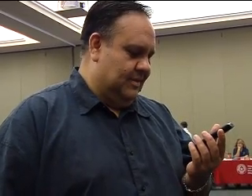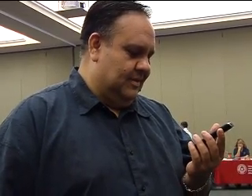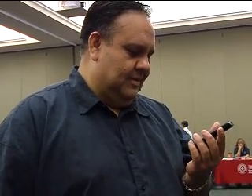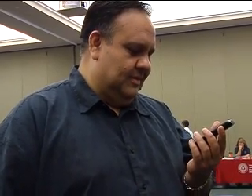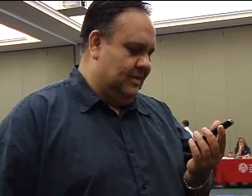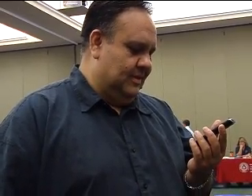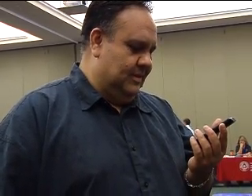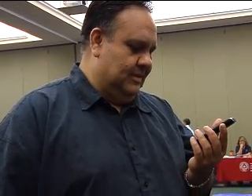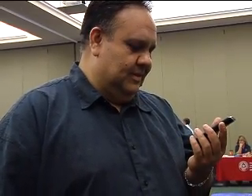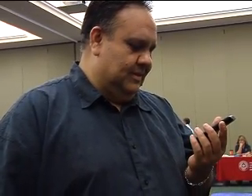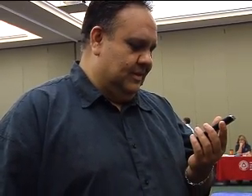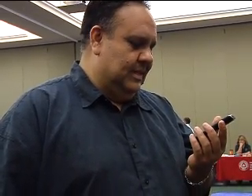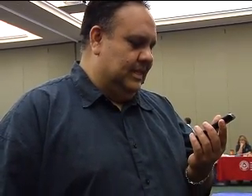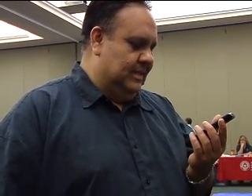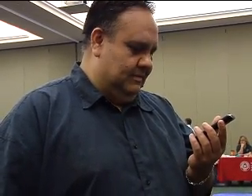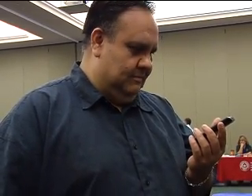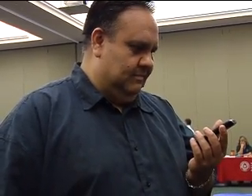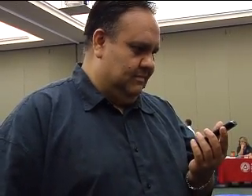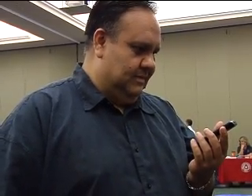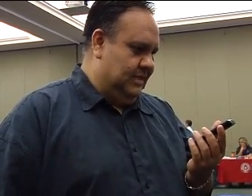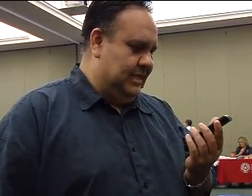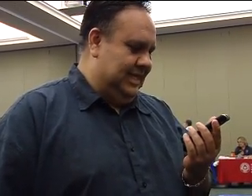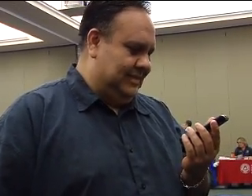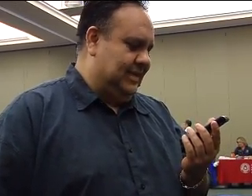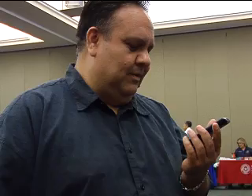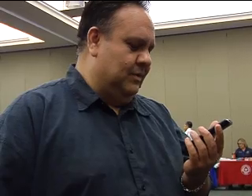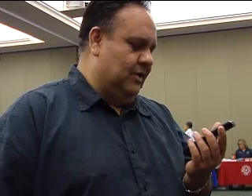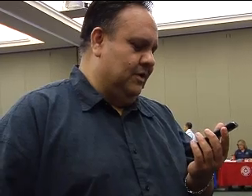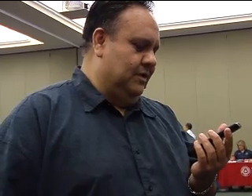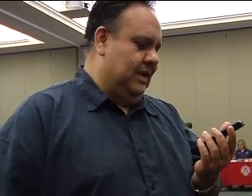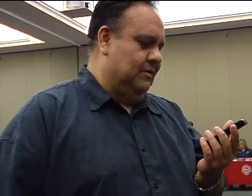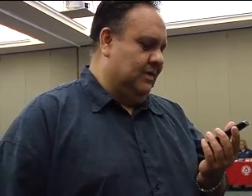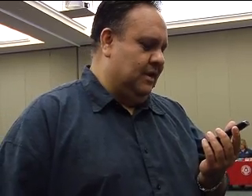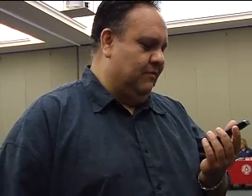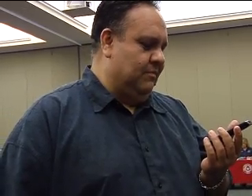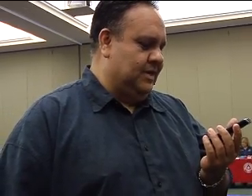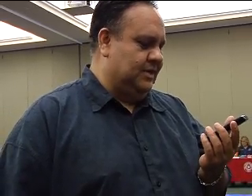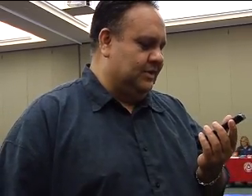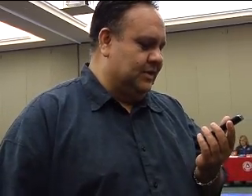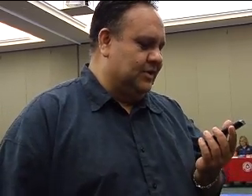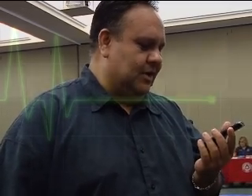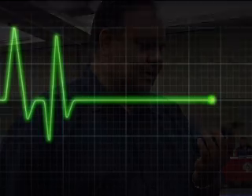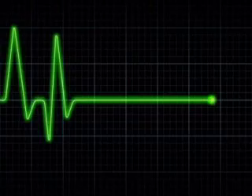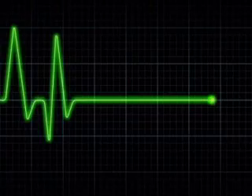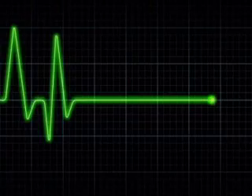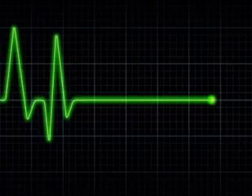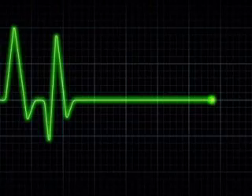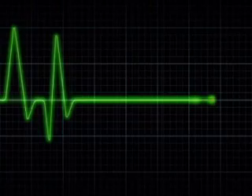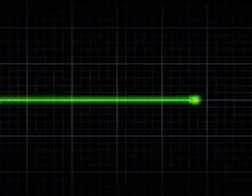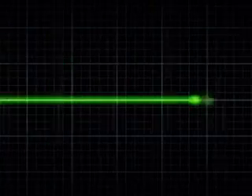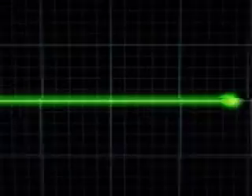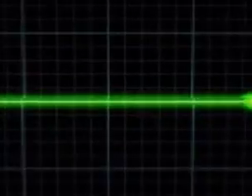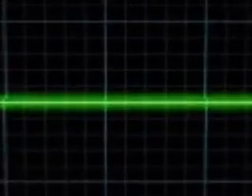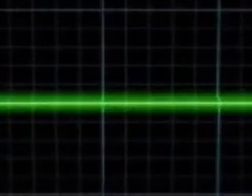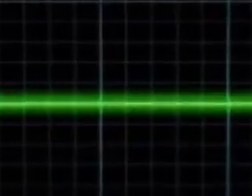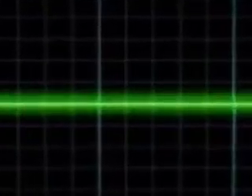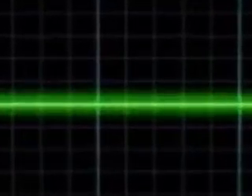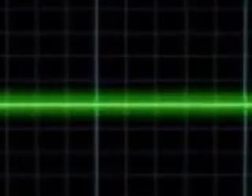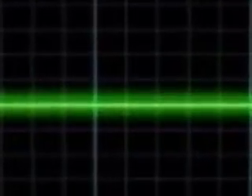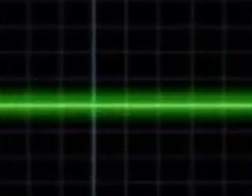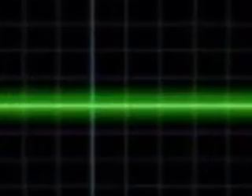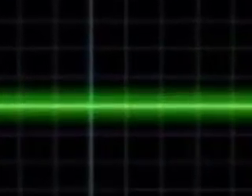Communication is part of our everyday lives, but just imagine how it would feel to lose the ability to hear